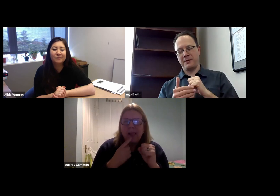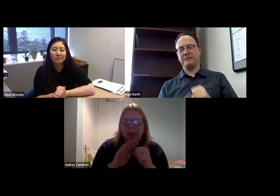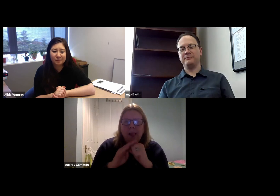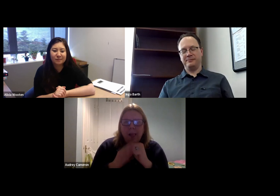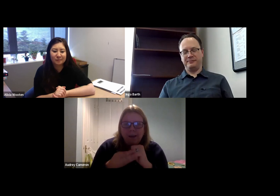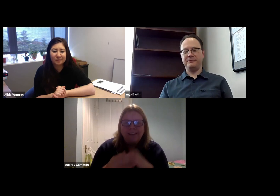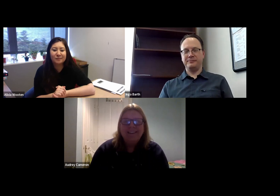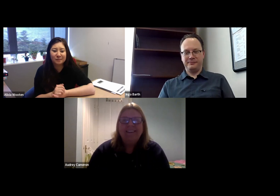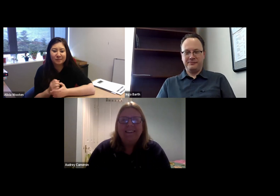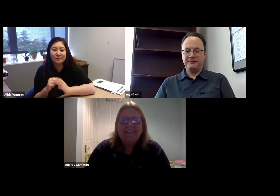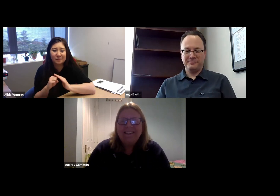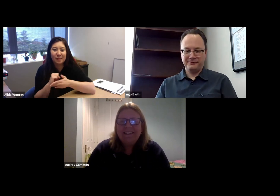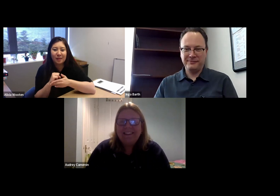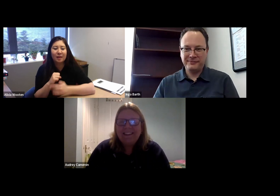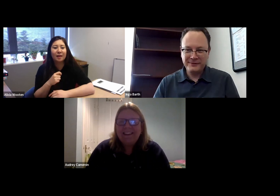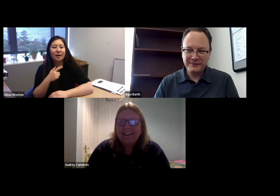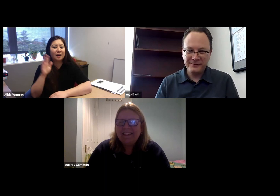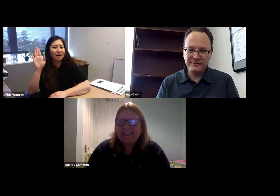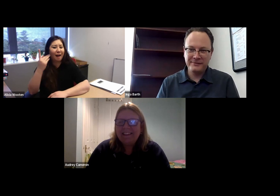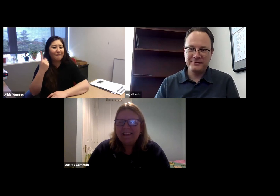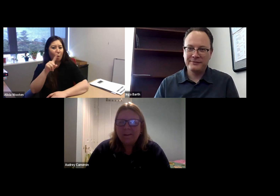I've seen this for Pluto.